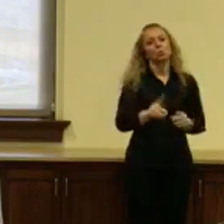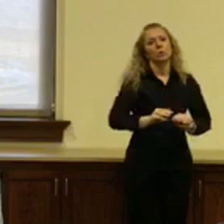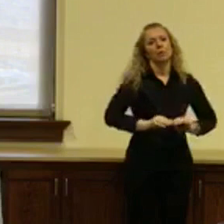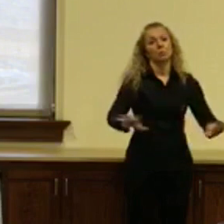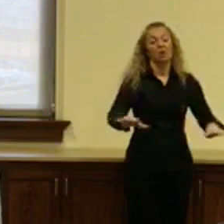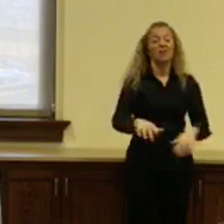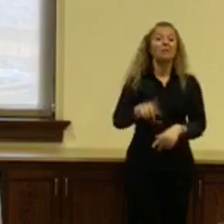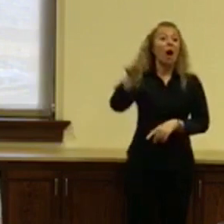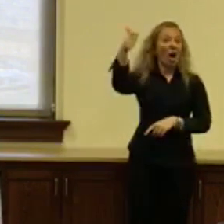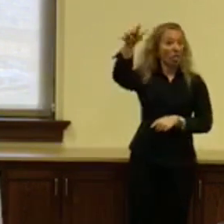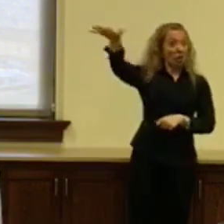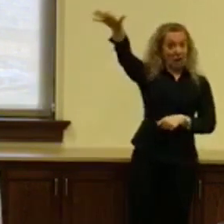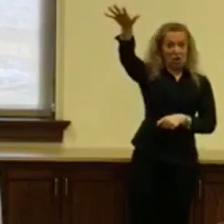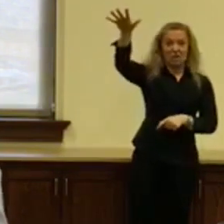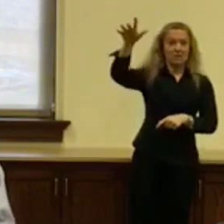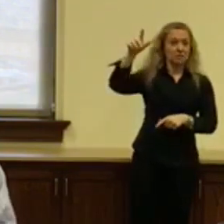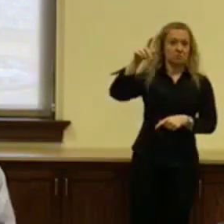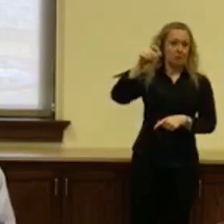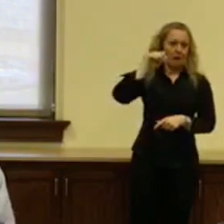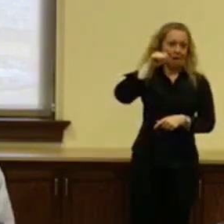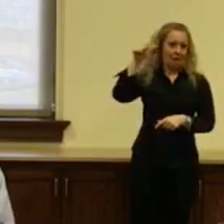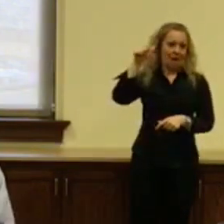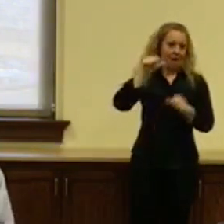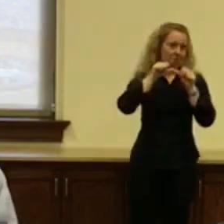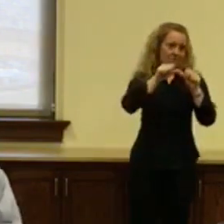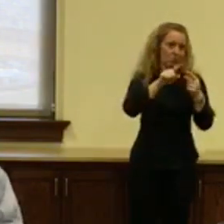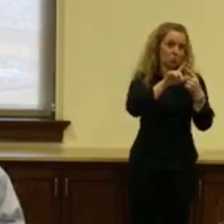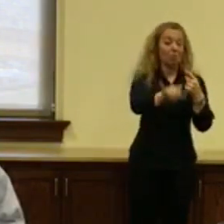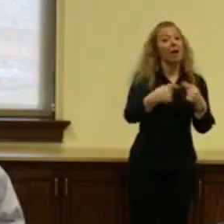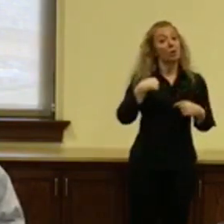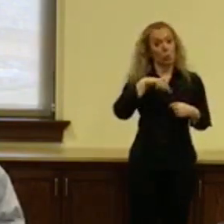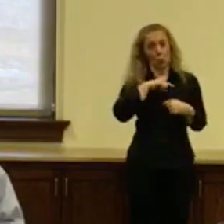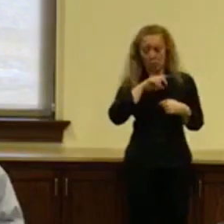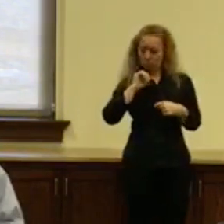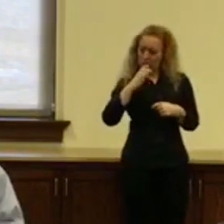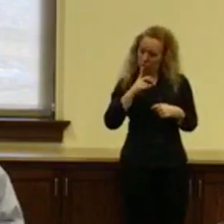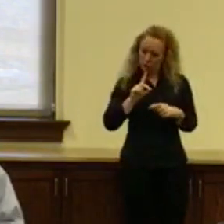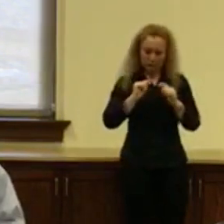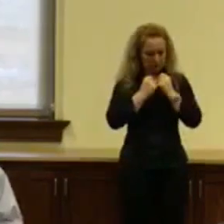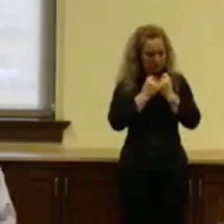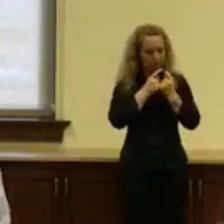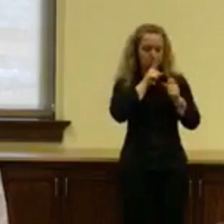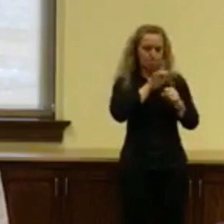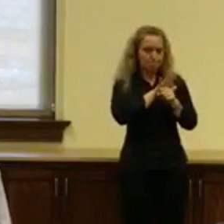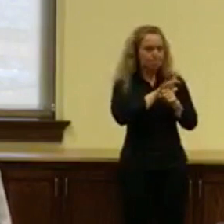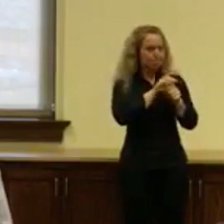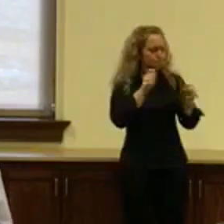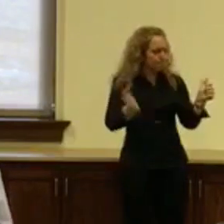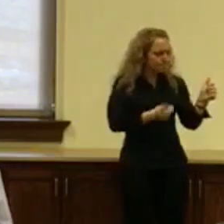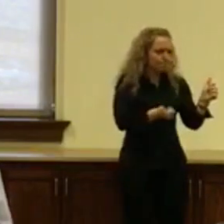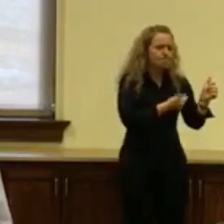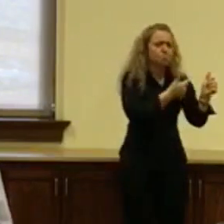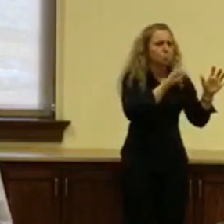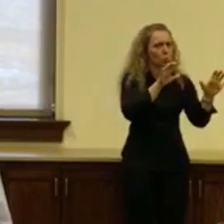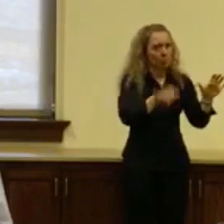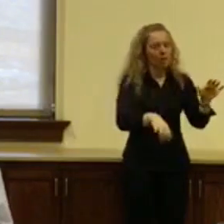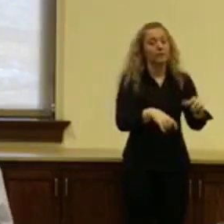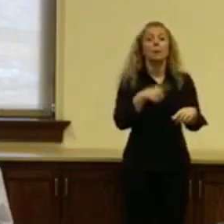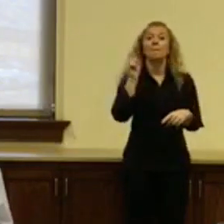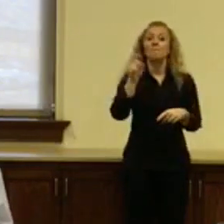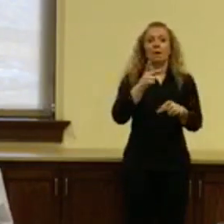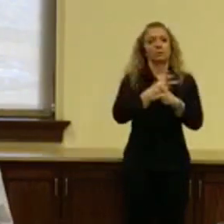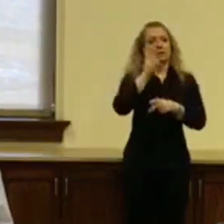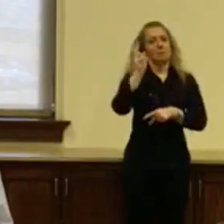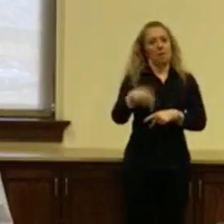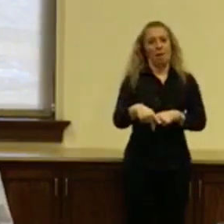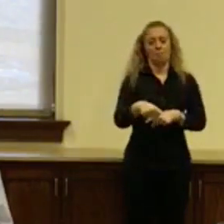but the county health department team has really stayed committed, and that has been really important. We must keep up these efforts and stay vigilant